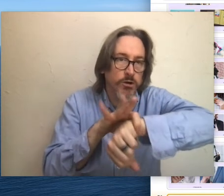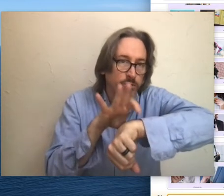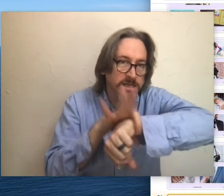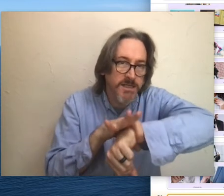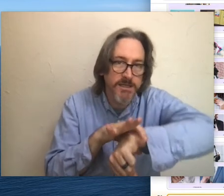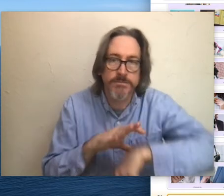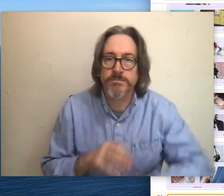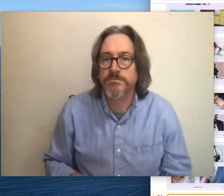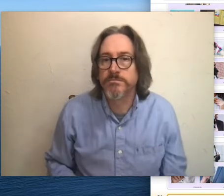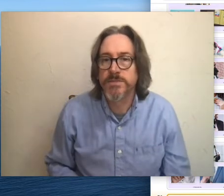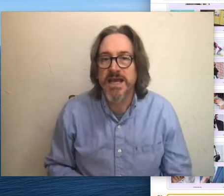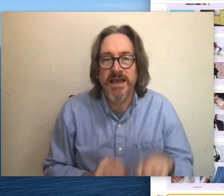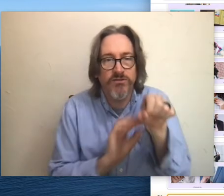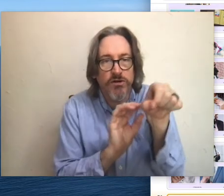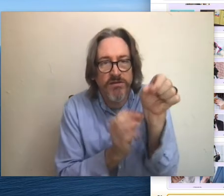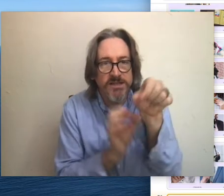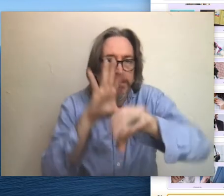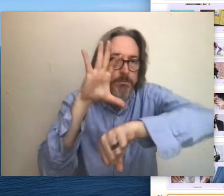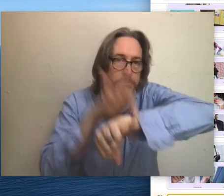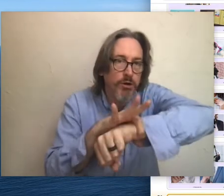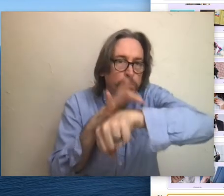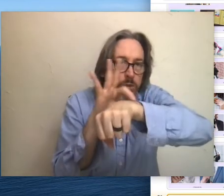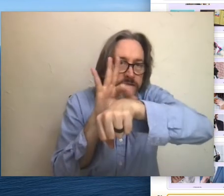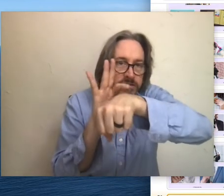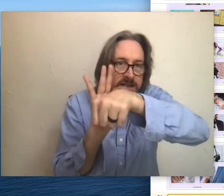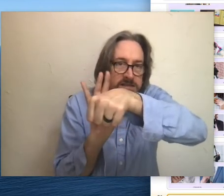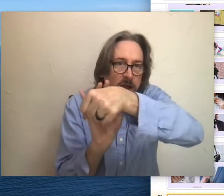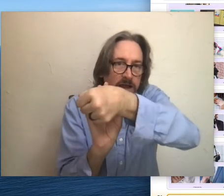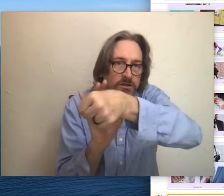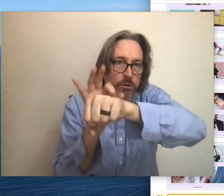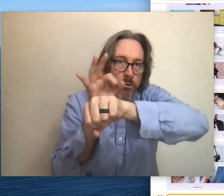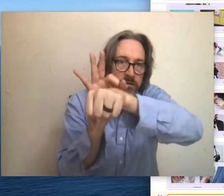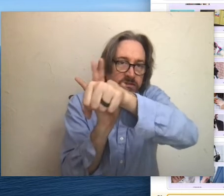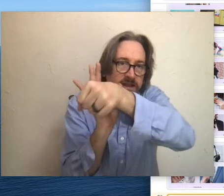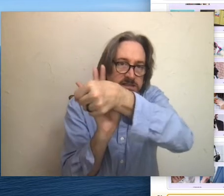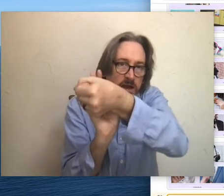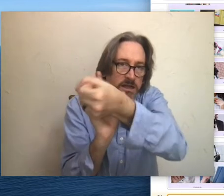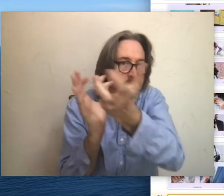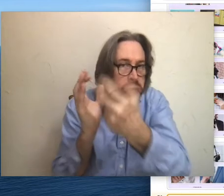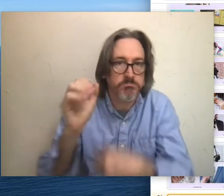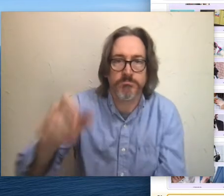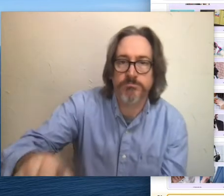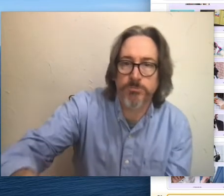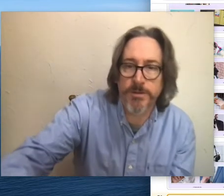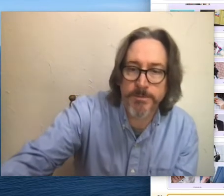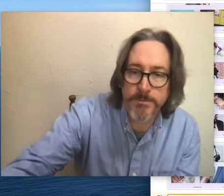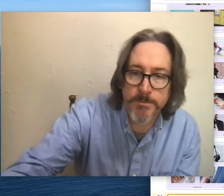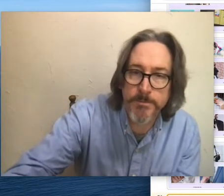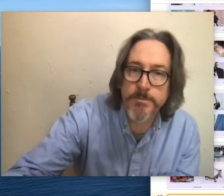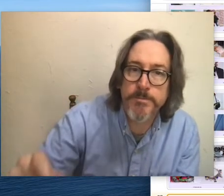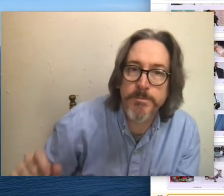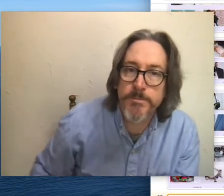bracelet or bracelet. If there are things like boom with things on it or with things on it. Right?